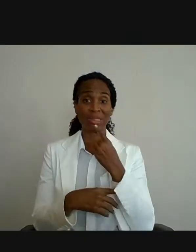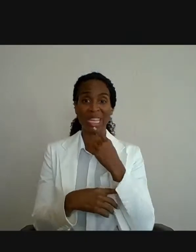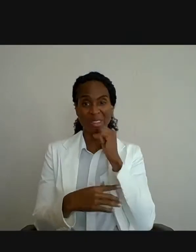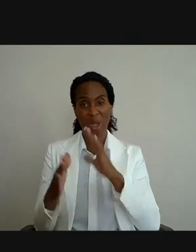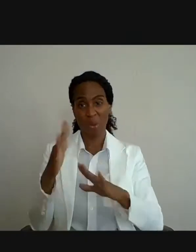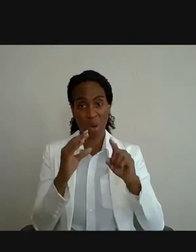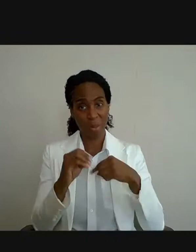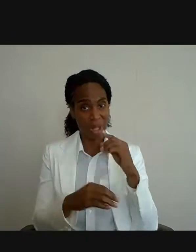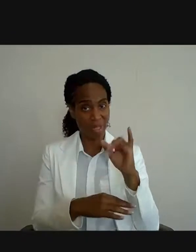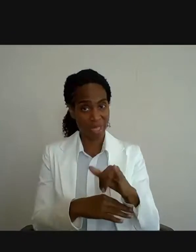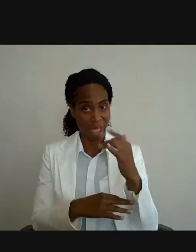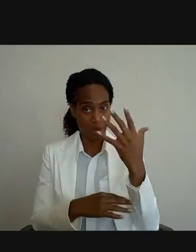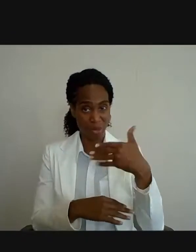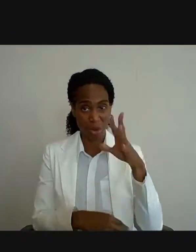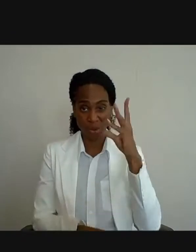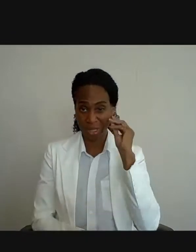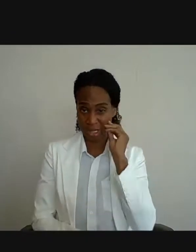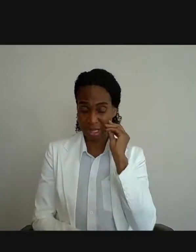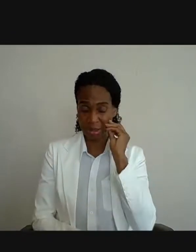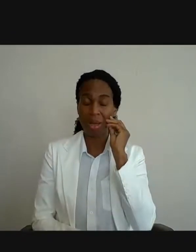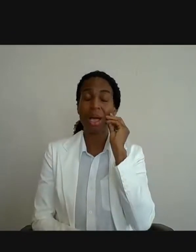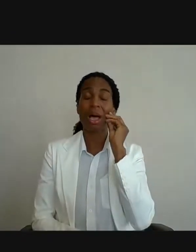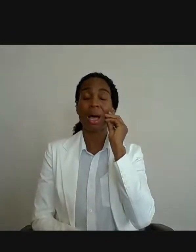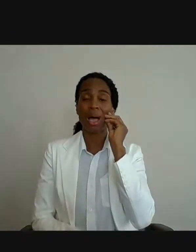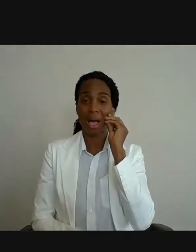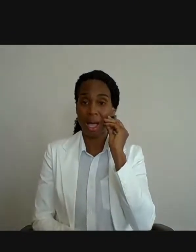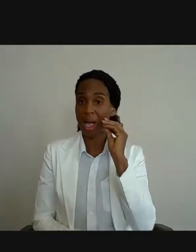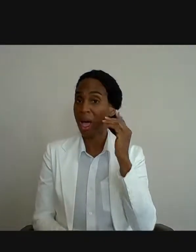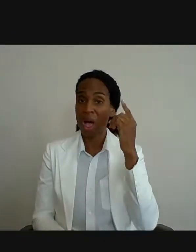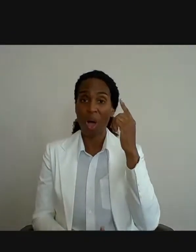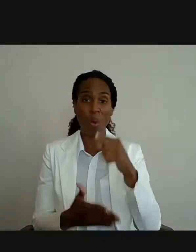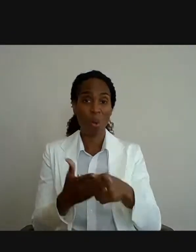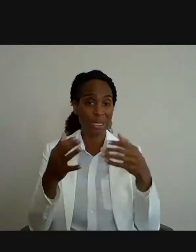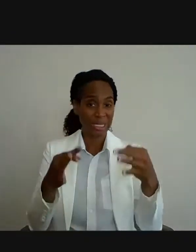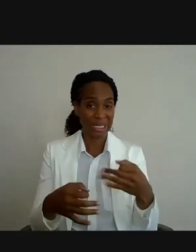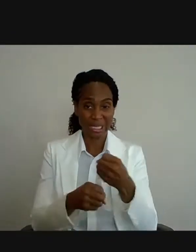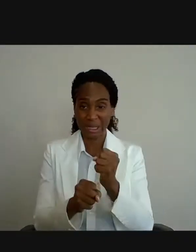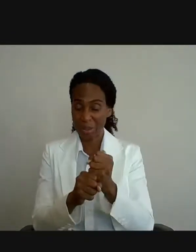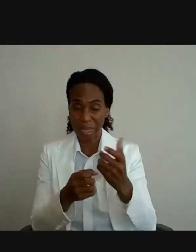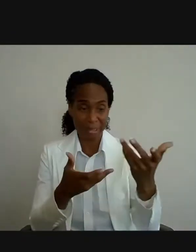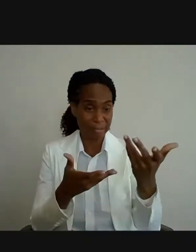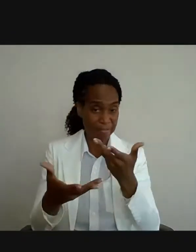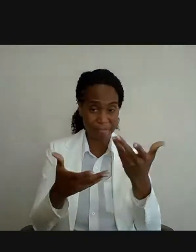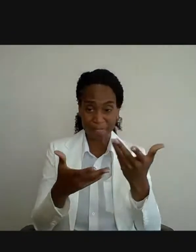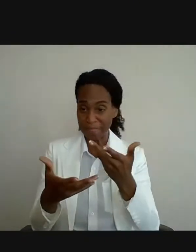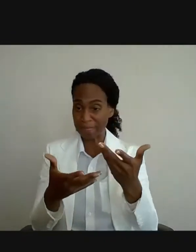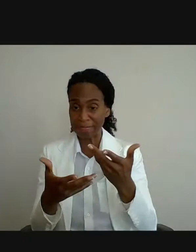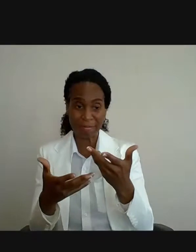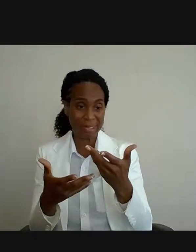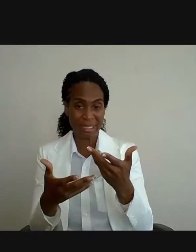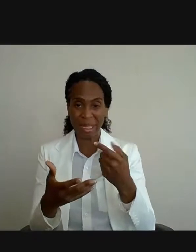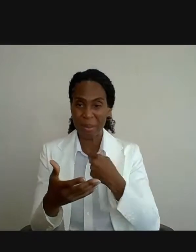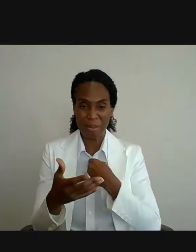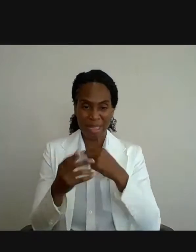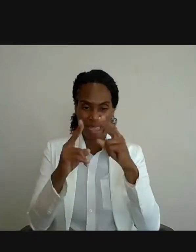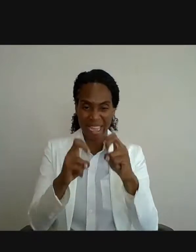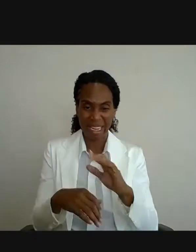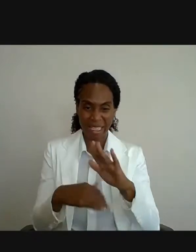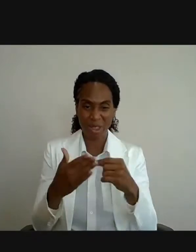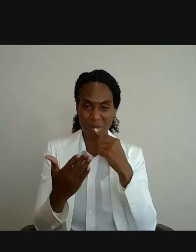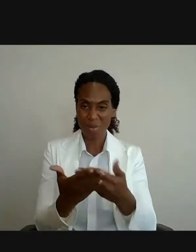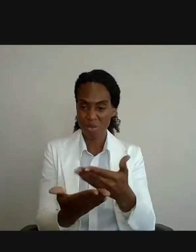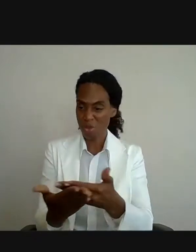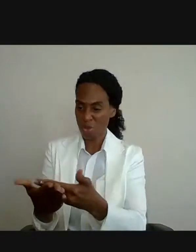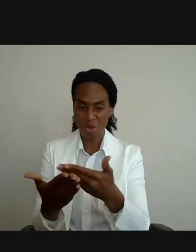about this when they go to sleep sometime, what decision should I be making? Have I looked at all the evidence that I